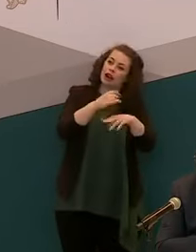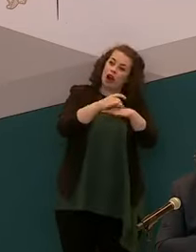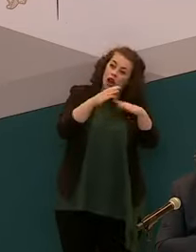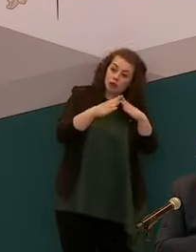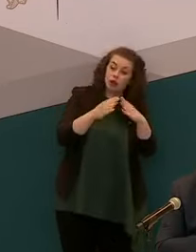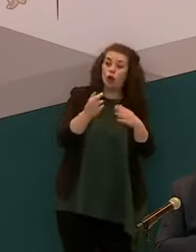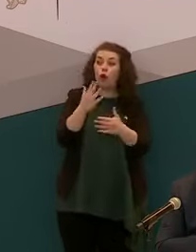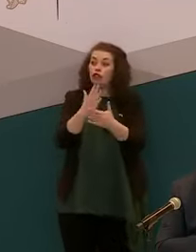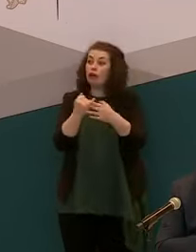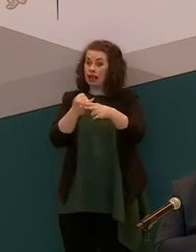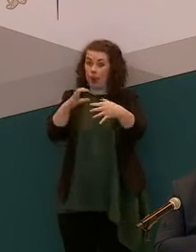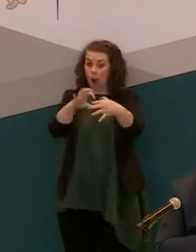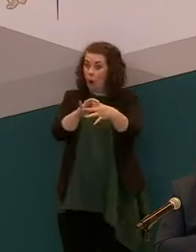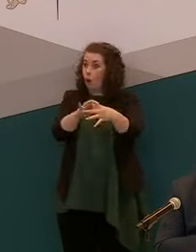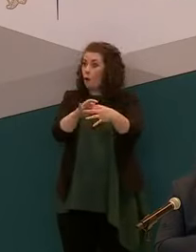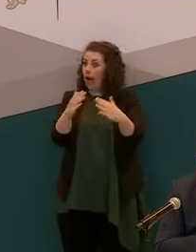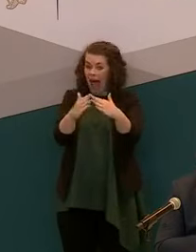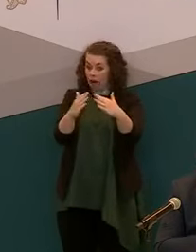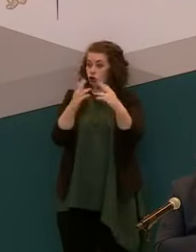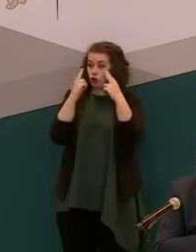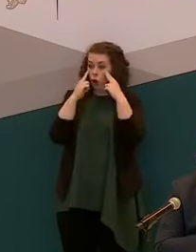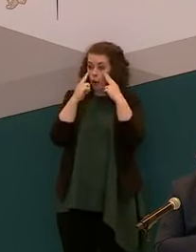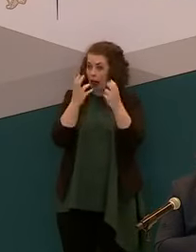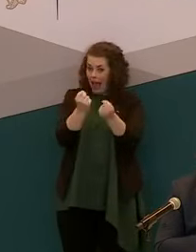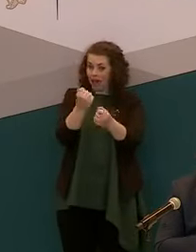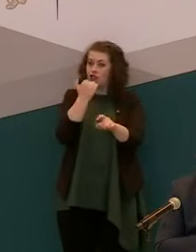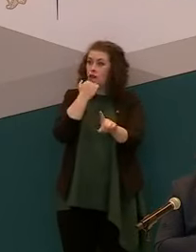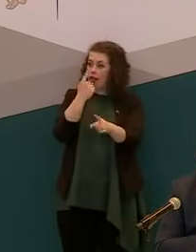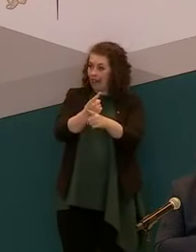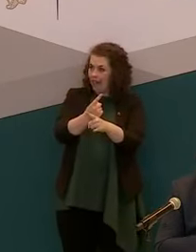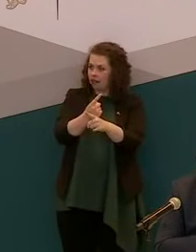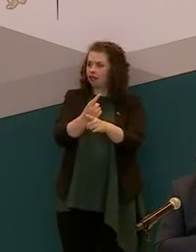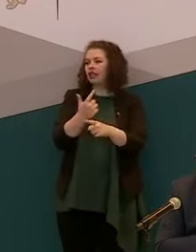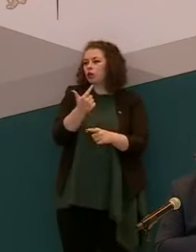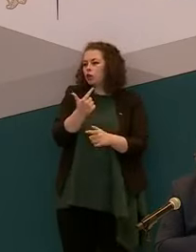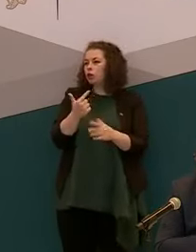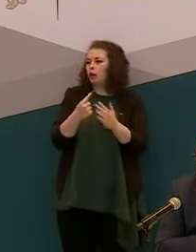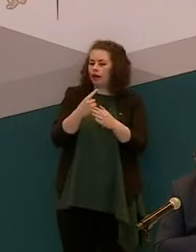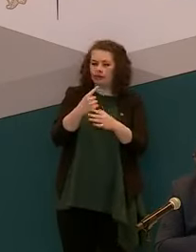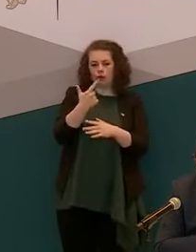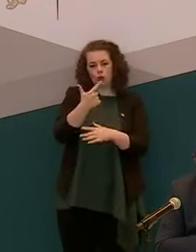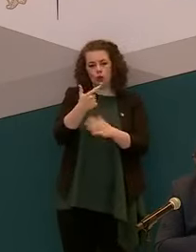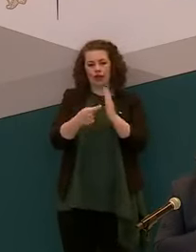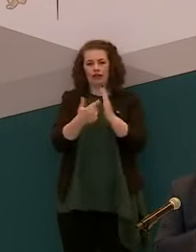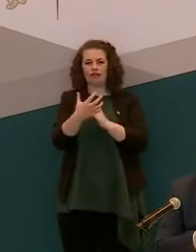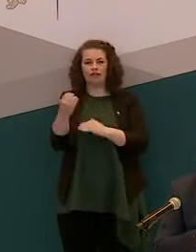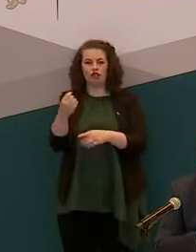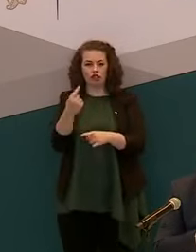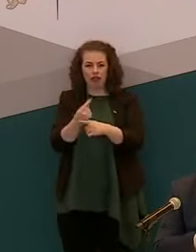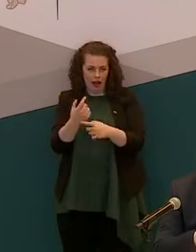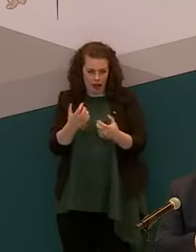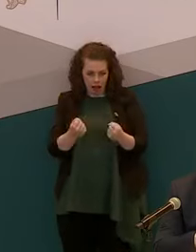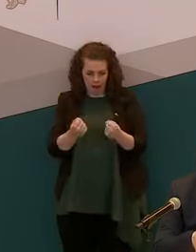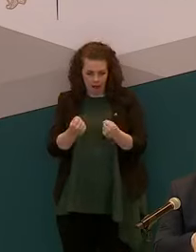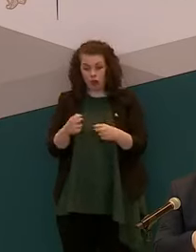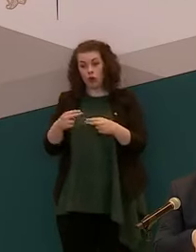household clusters. They account for 2,500 cases between them. So the total portion that would be nursing homes would be a